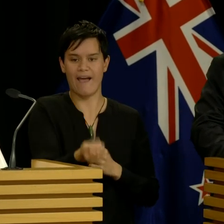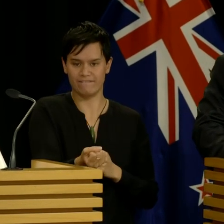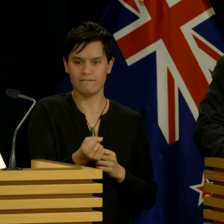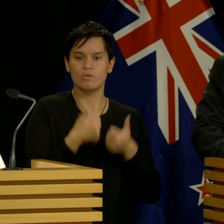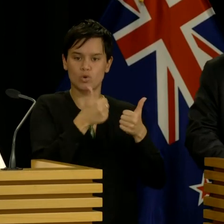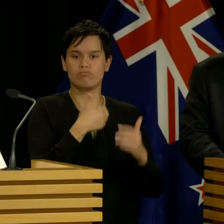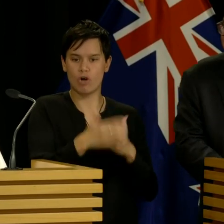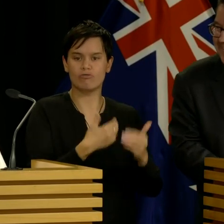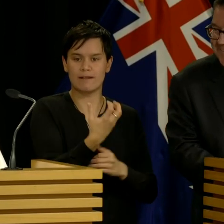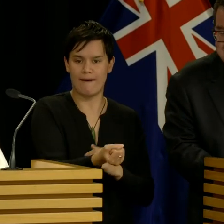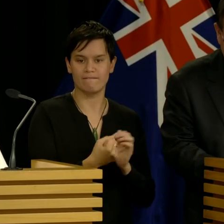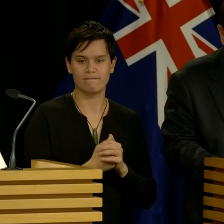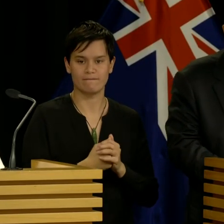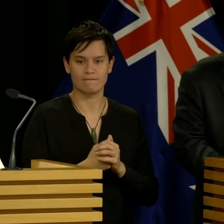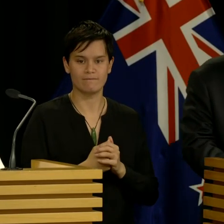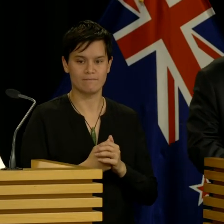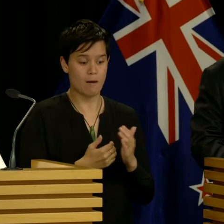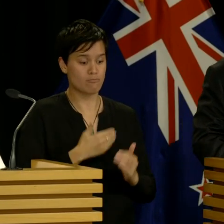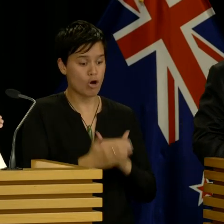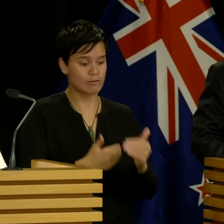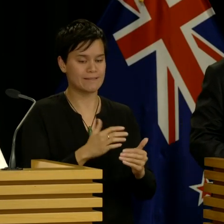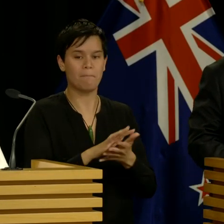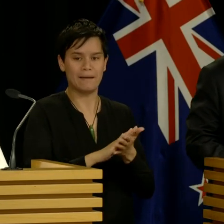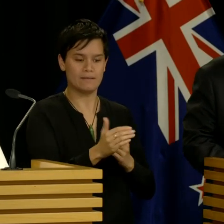make good progress. Progress implies closer